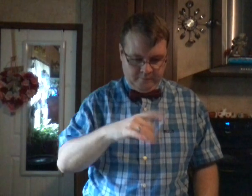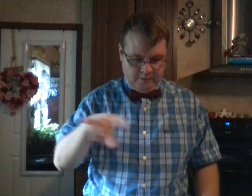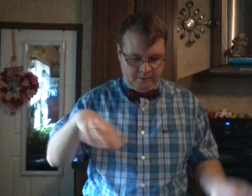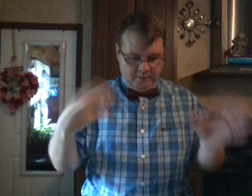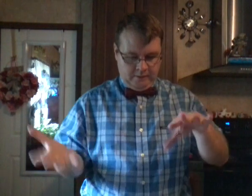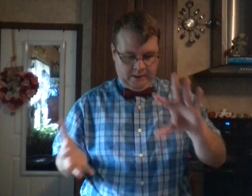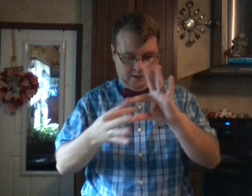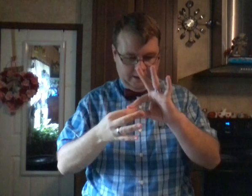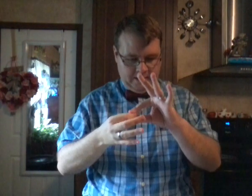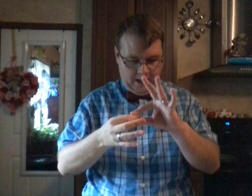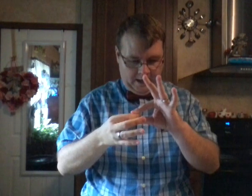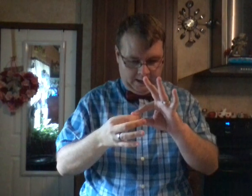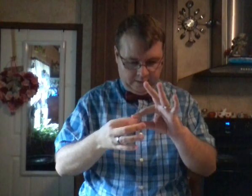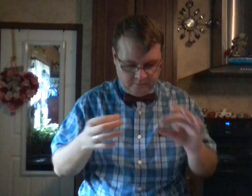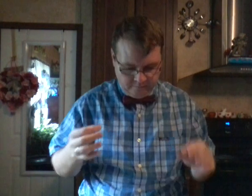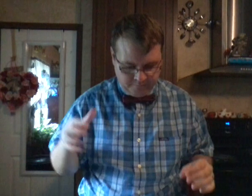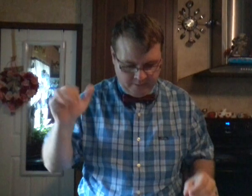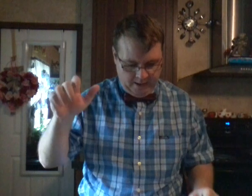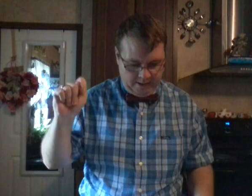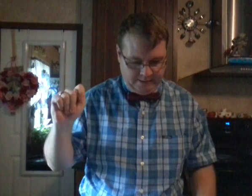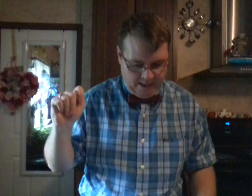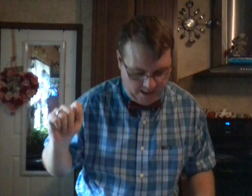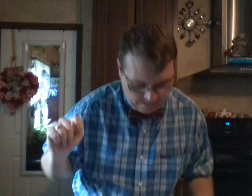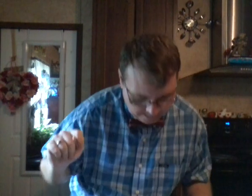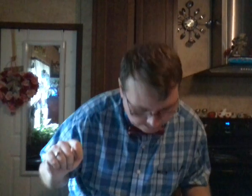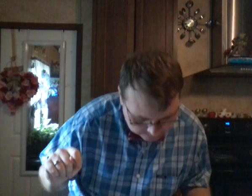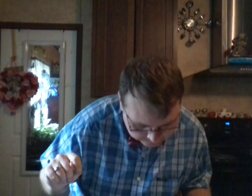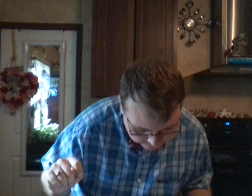and he died, he died at